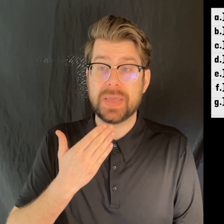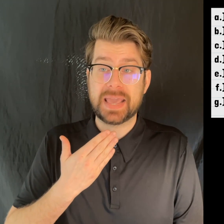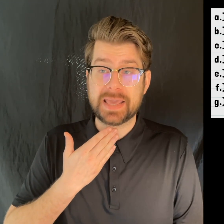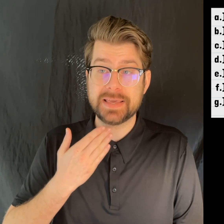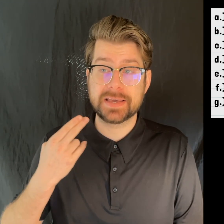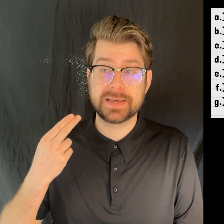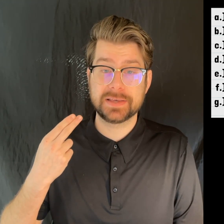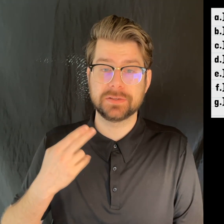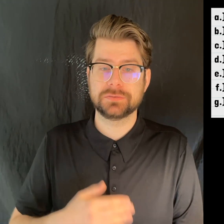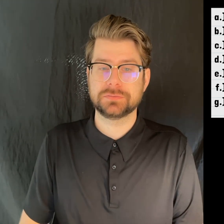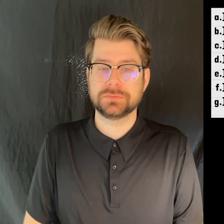make,